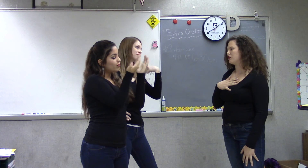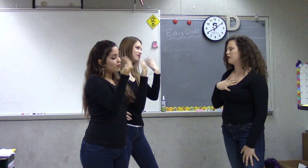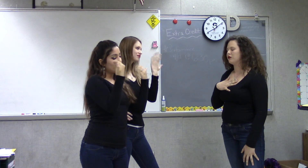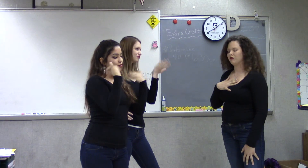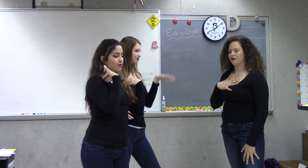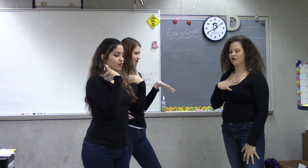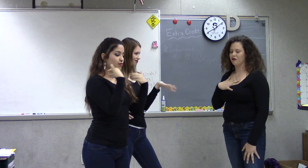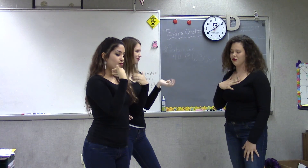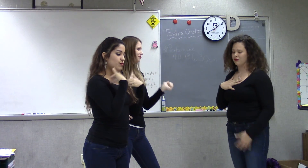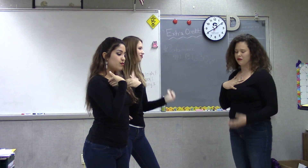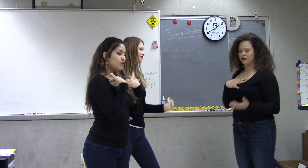your man.